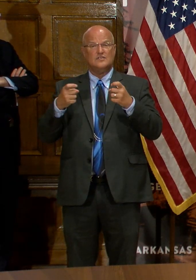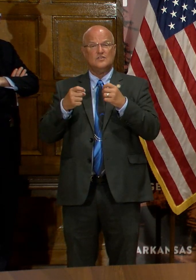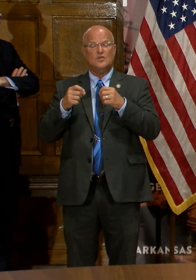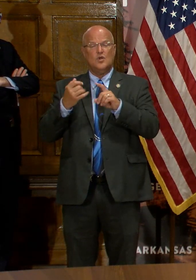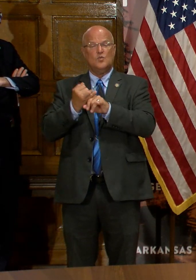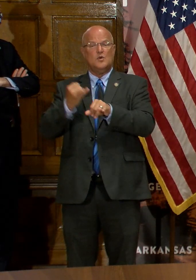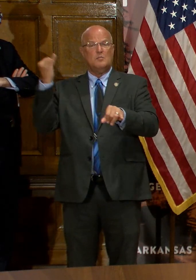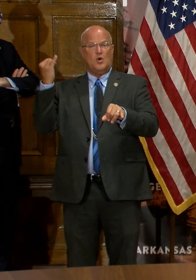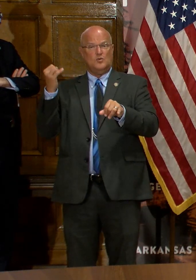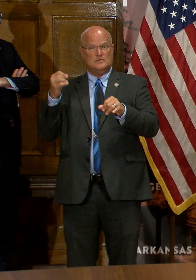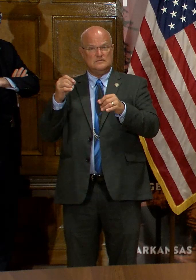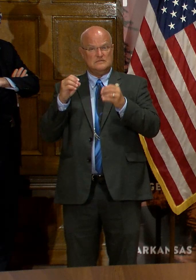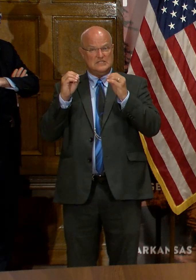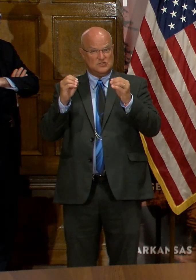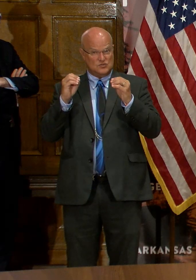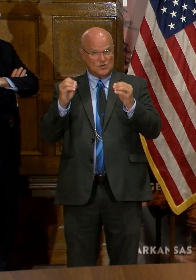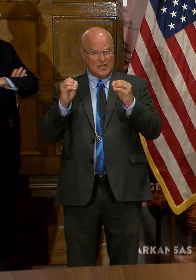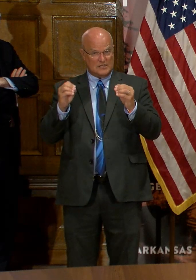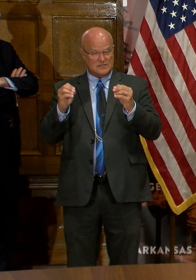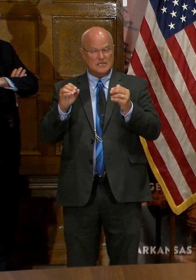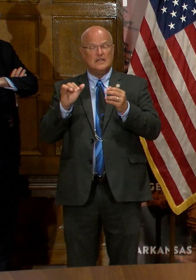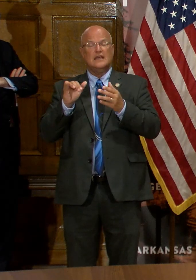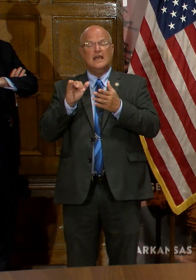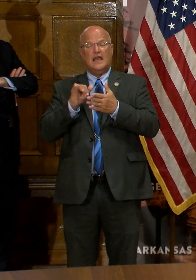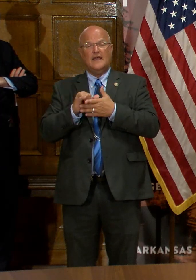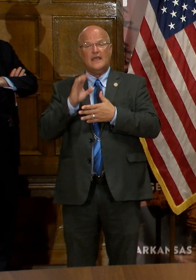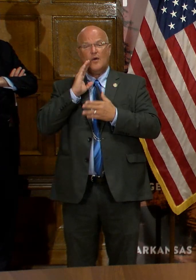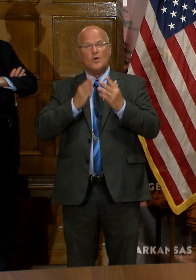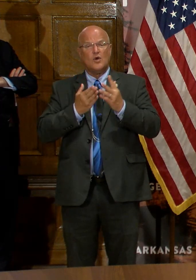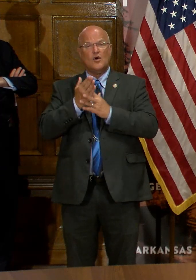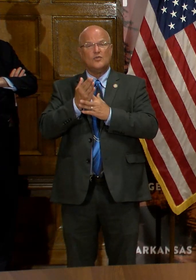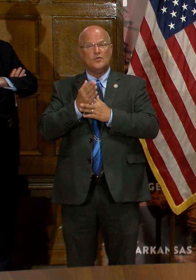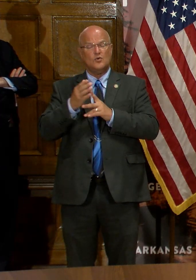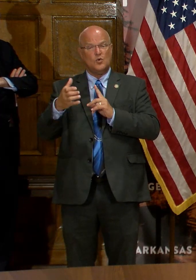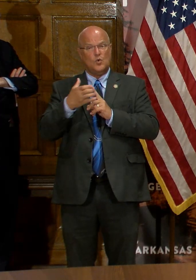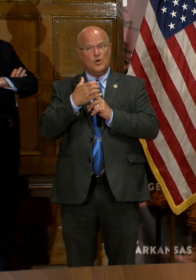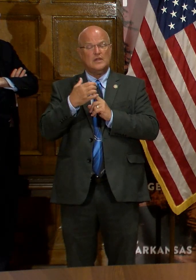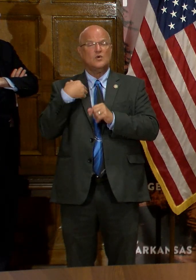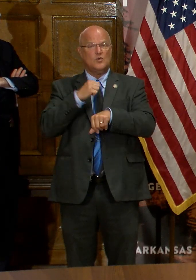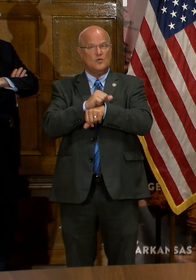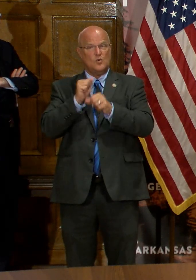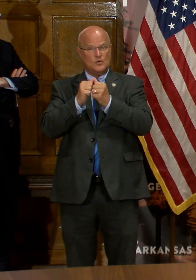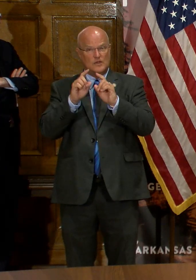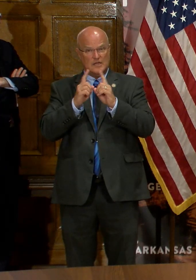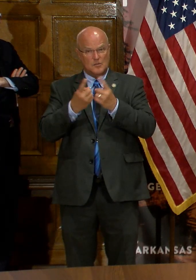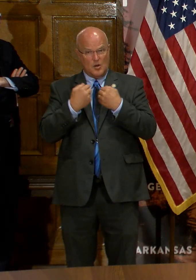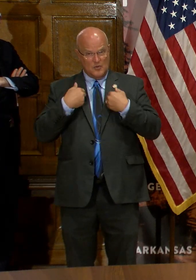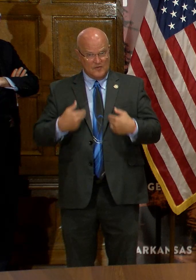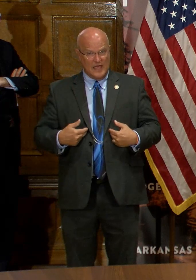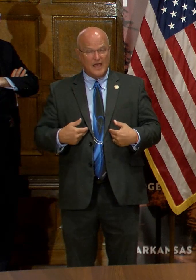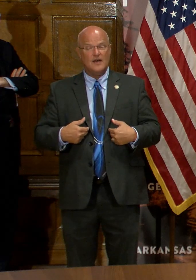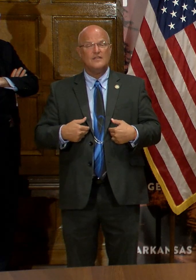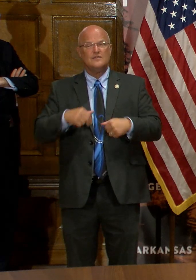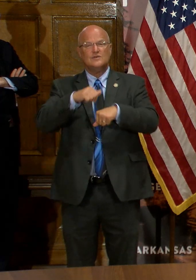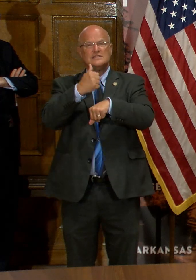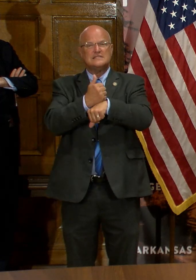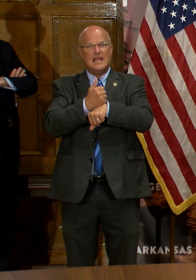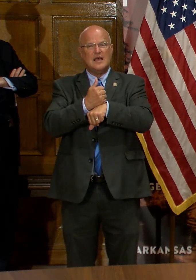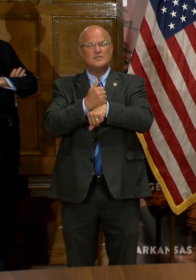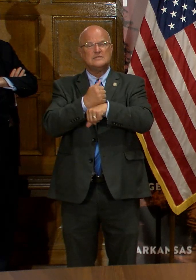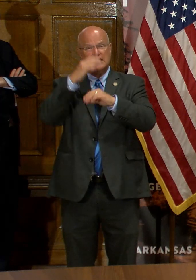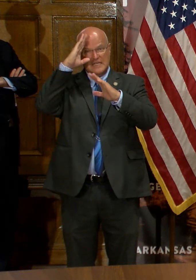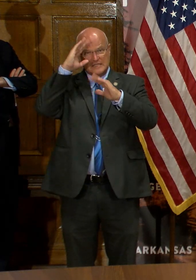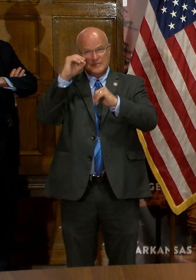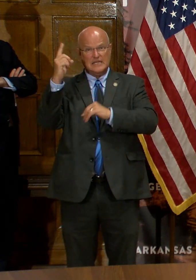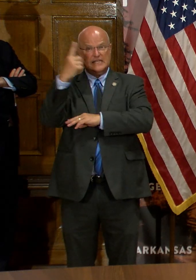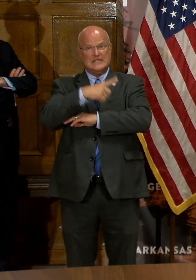remote instruction, but that will go through the period of quarantine, so we've worked with the Department of Health and them to establish an expected date